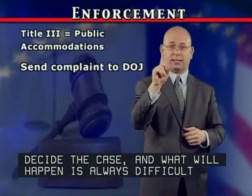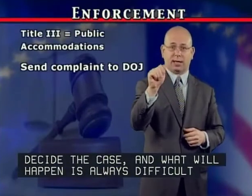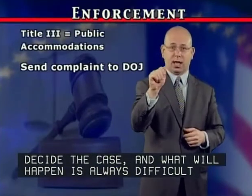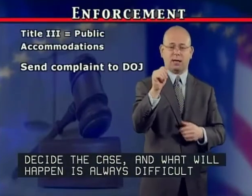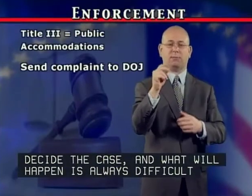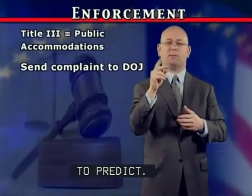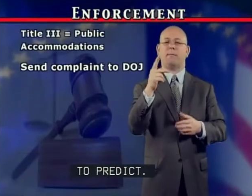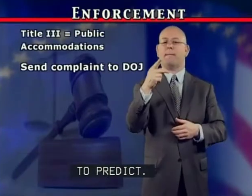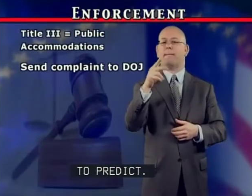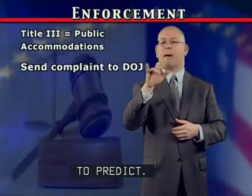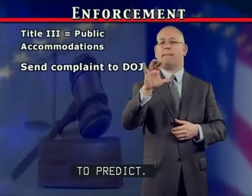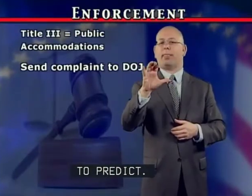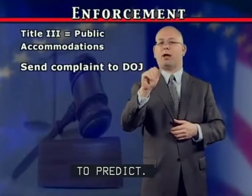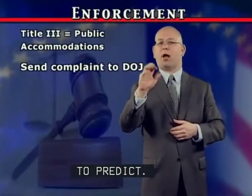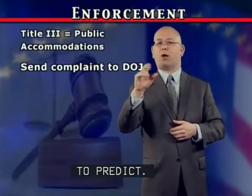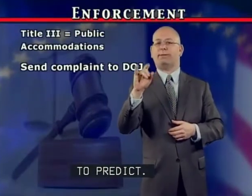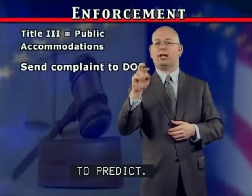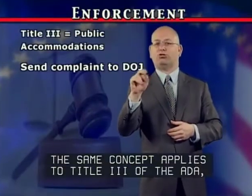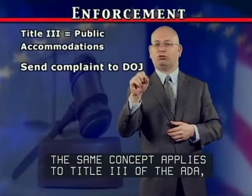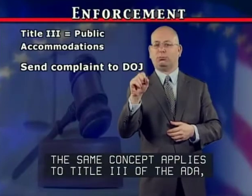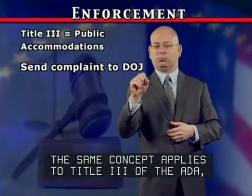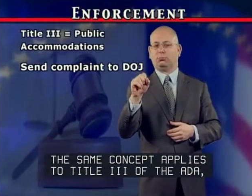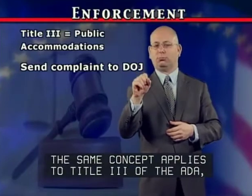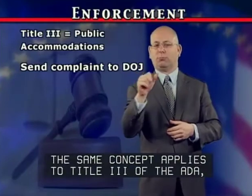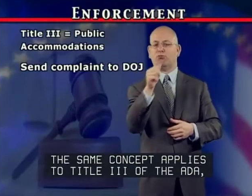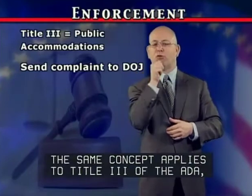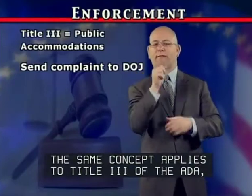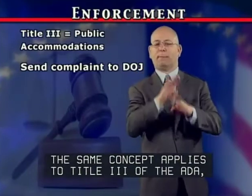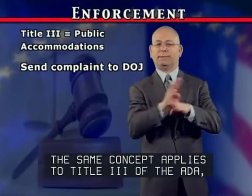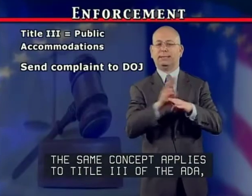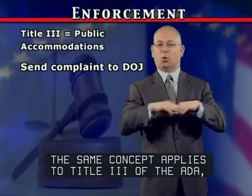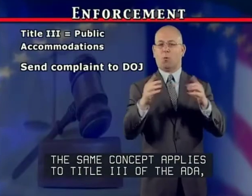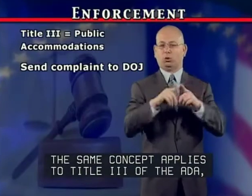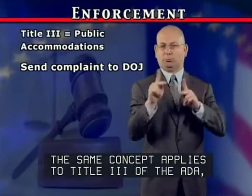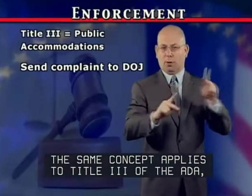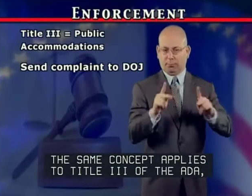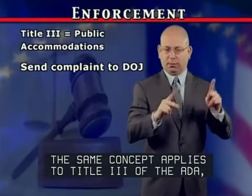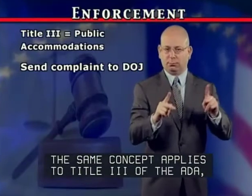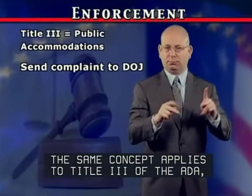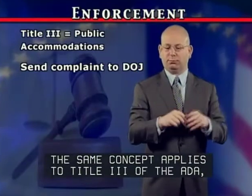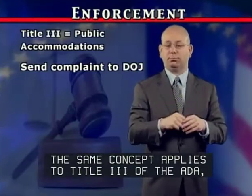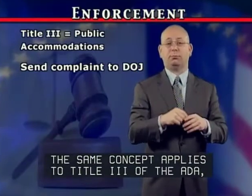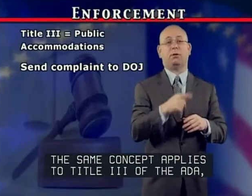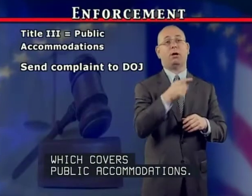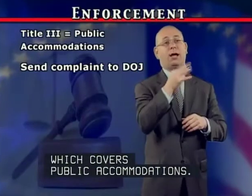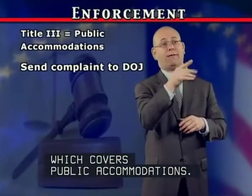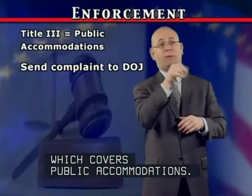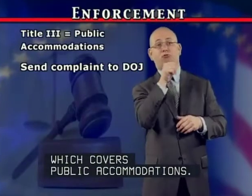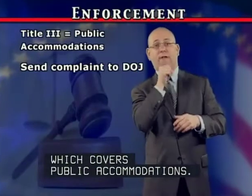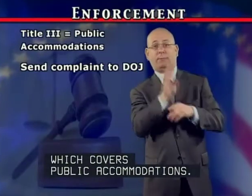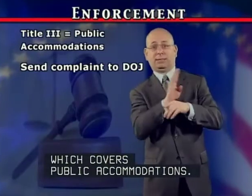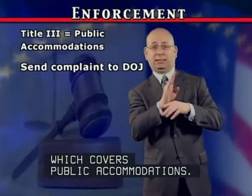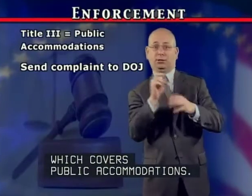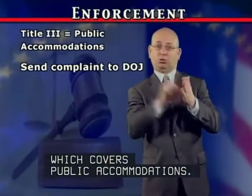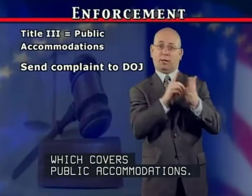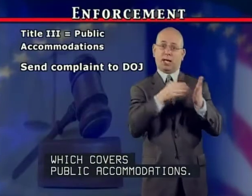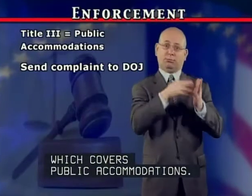is always difficult to predict. The same concept applies to Title III of the ADA, which covers public